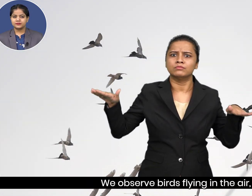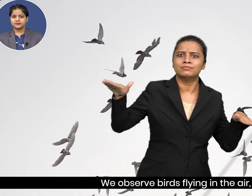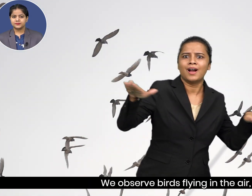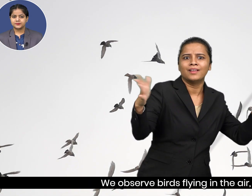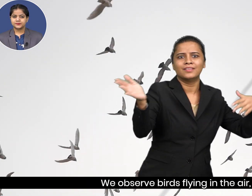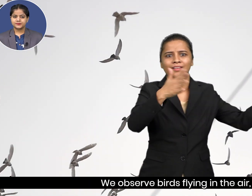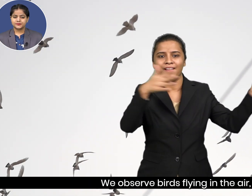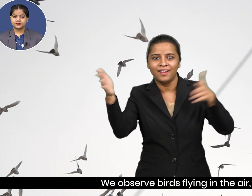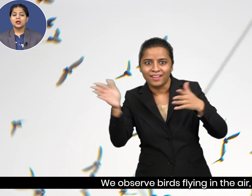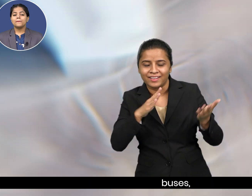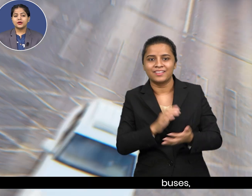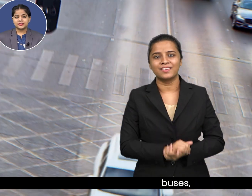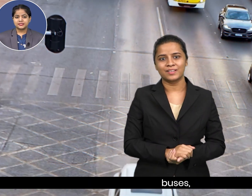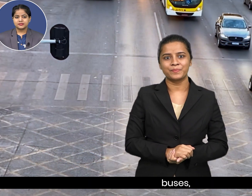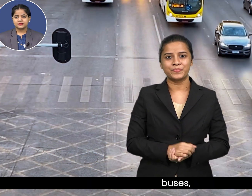the air,